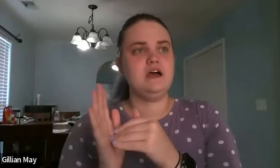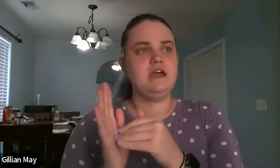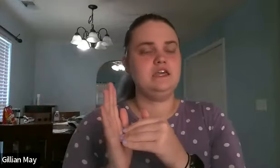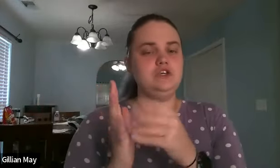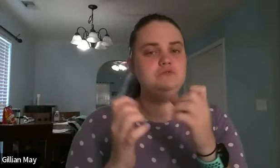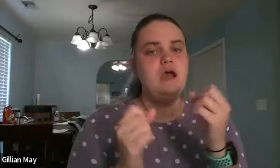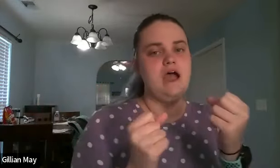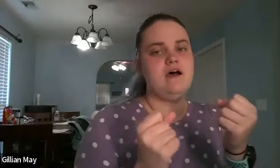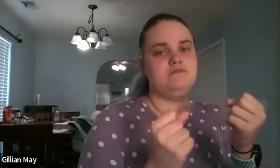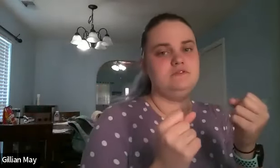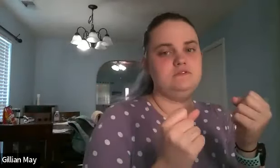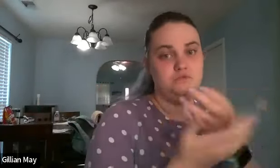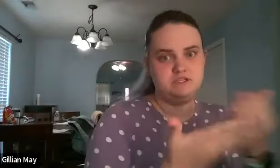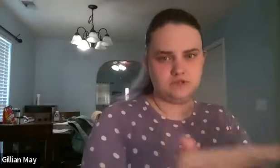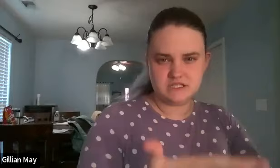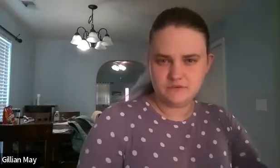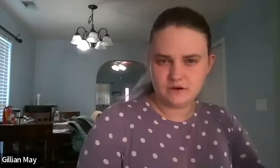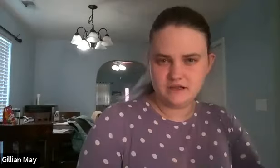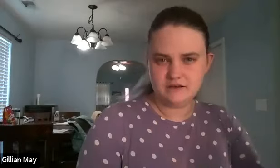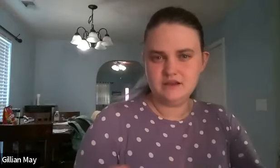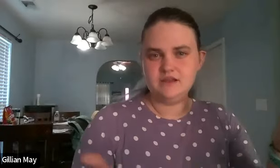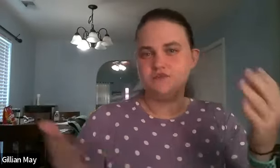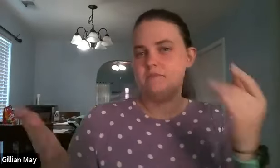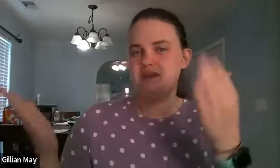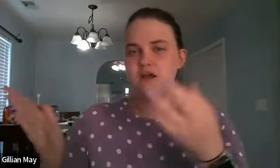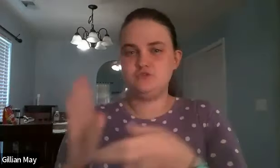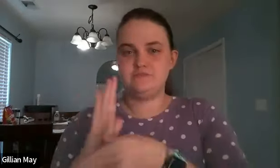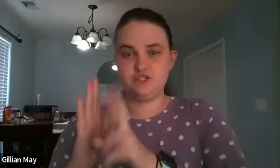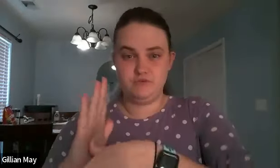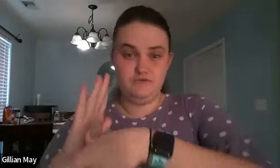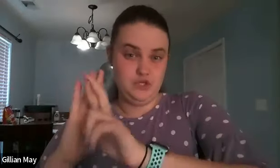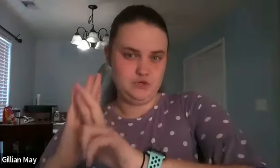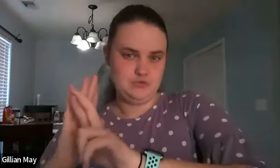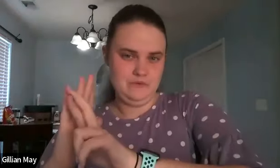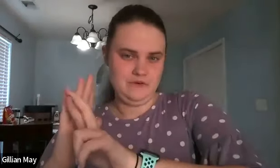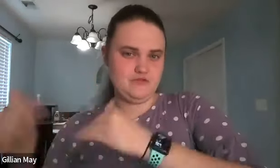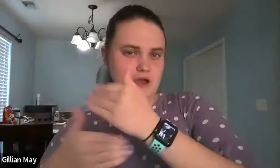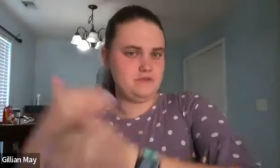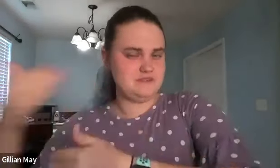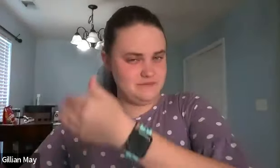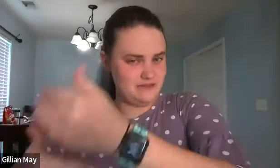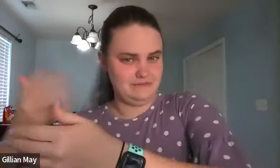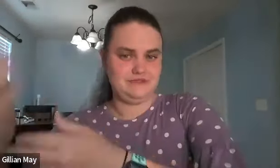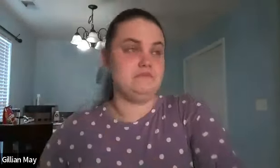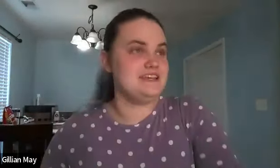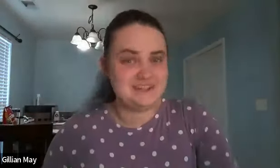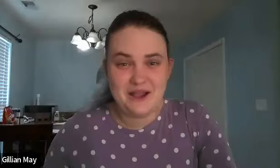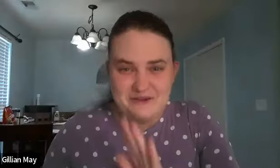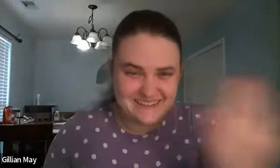like you have the resources for it. So I may not do as much review throughout the semester. Oh my goodness.